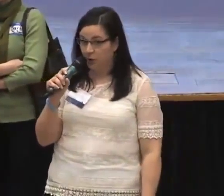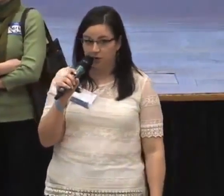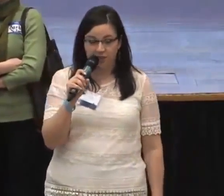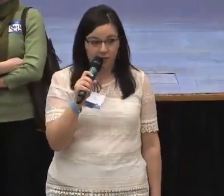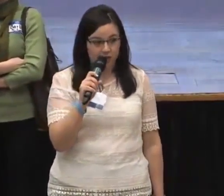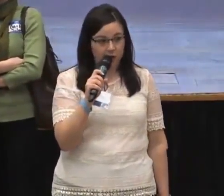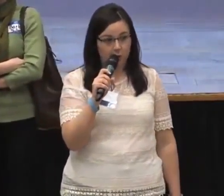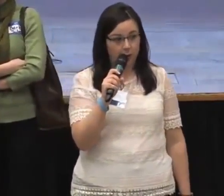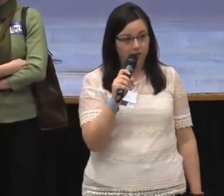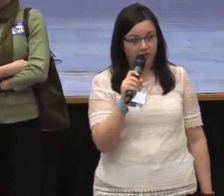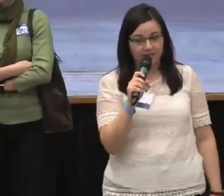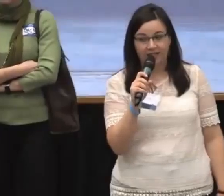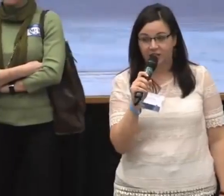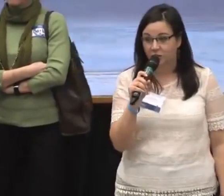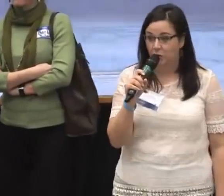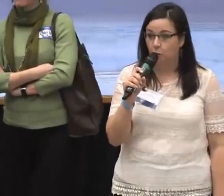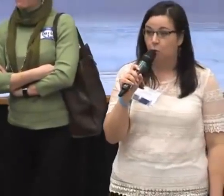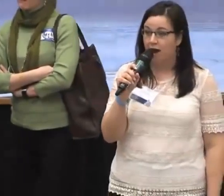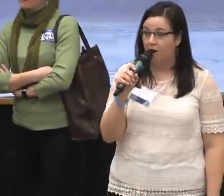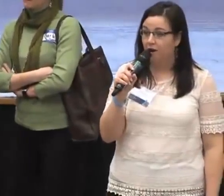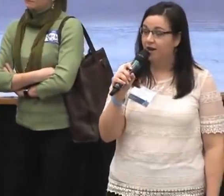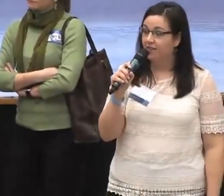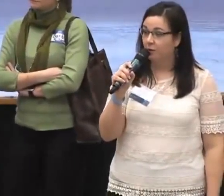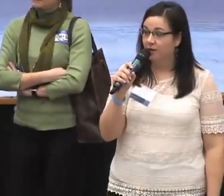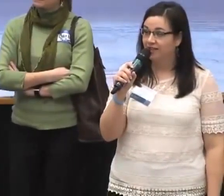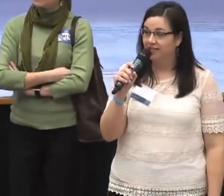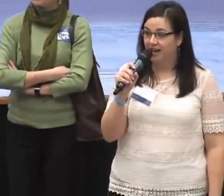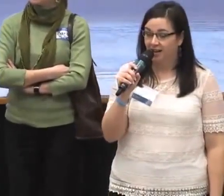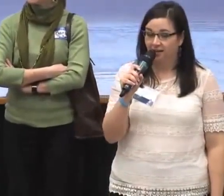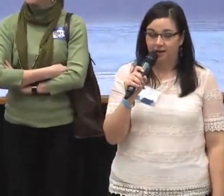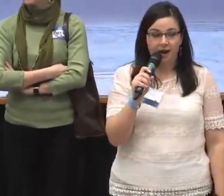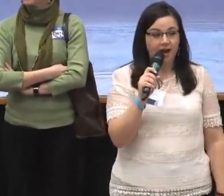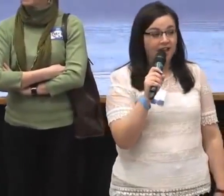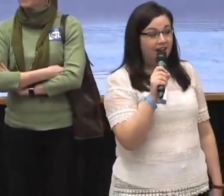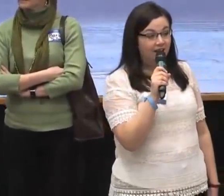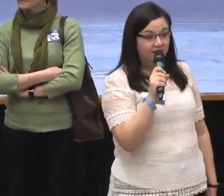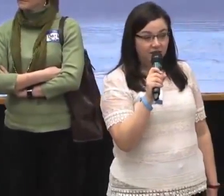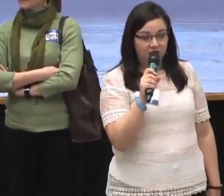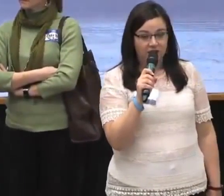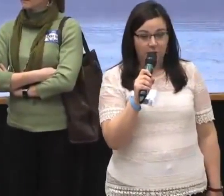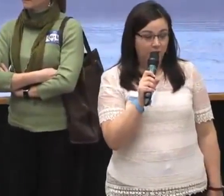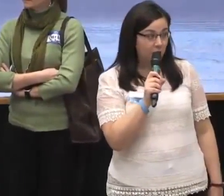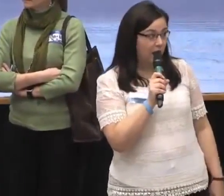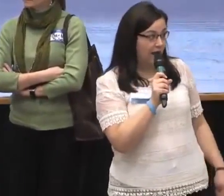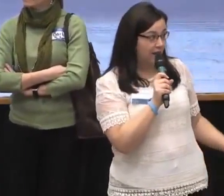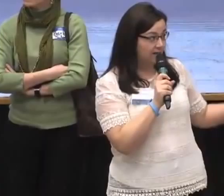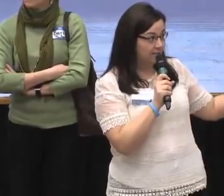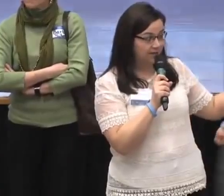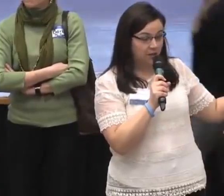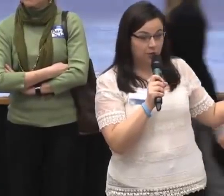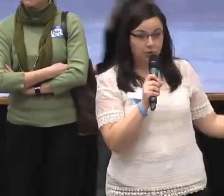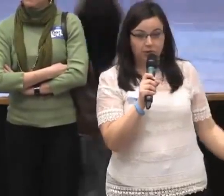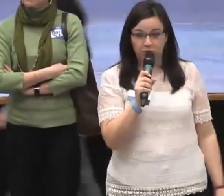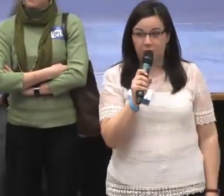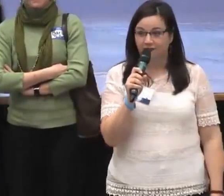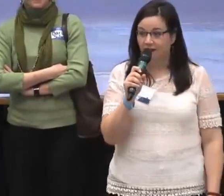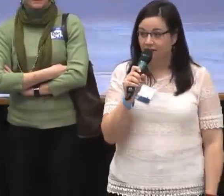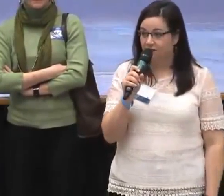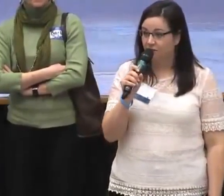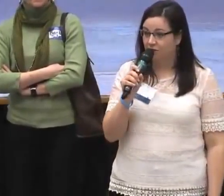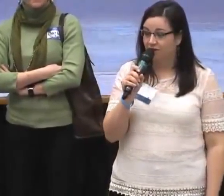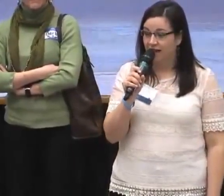those postings with new postings and let you know where they will be indicated. In addition, I want to highlight some individuals who are to